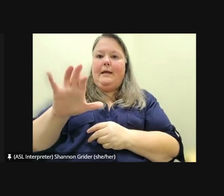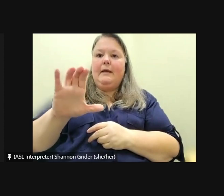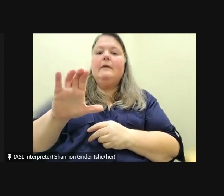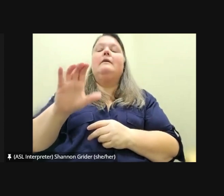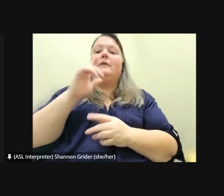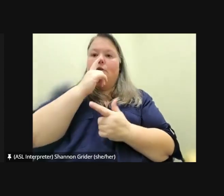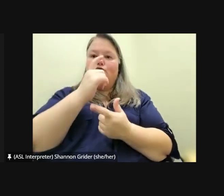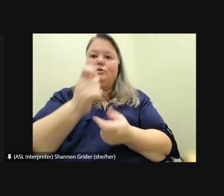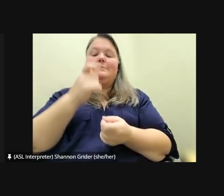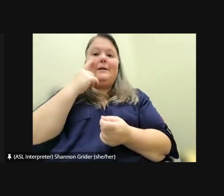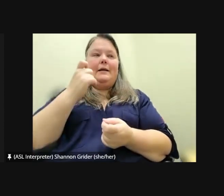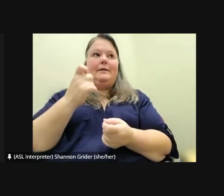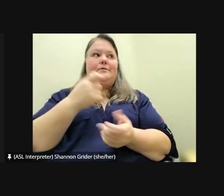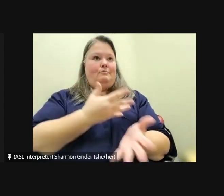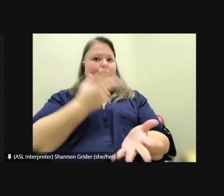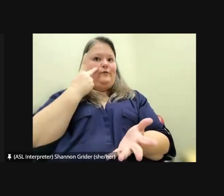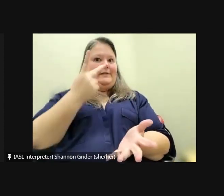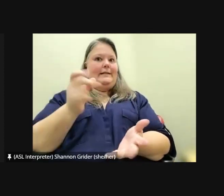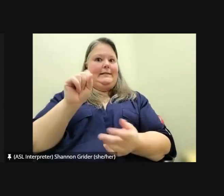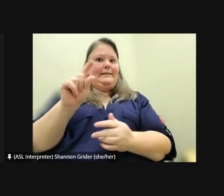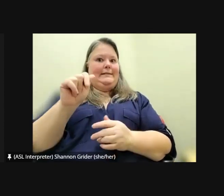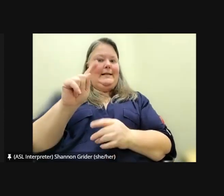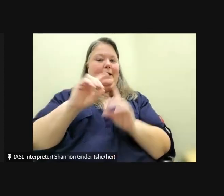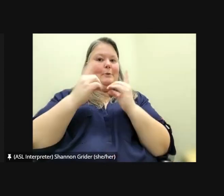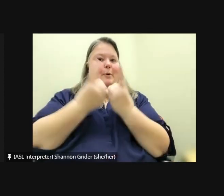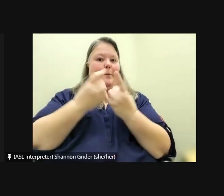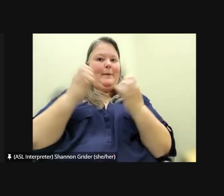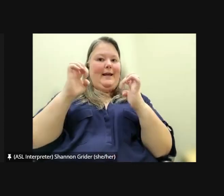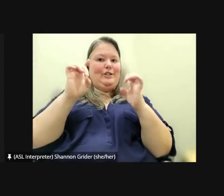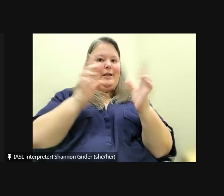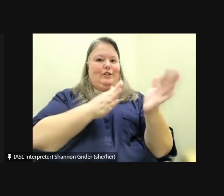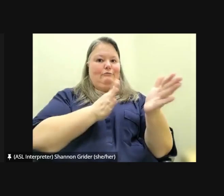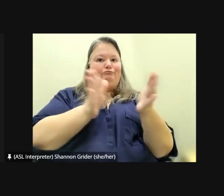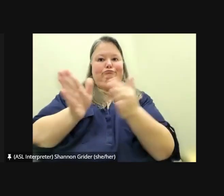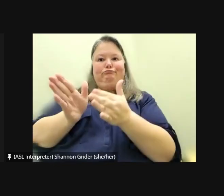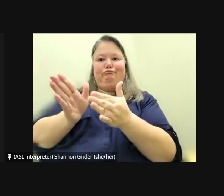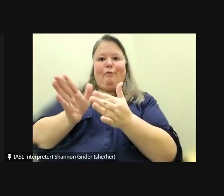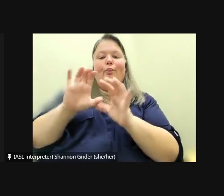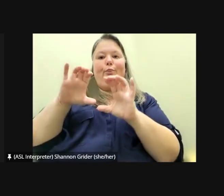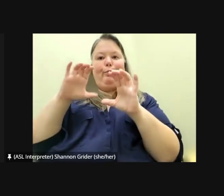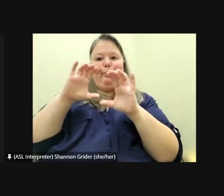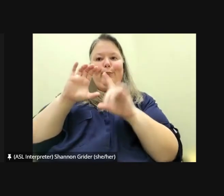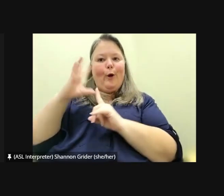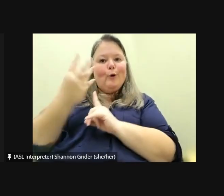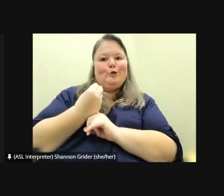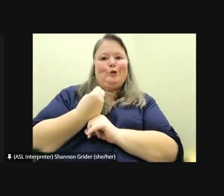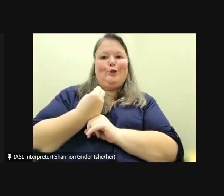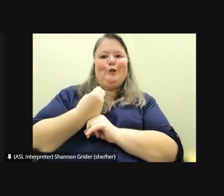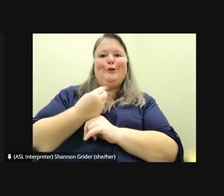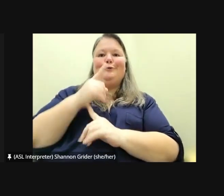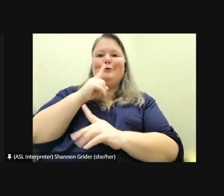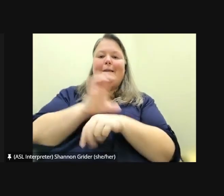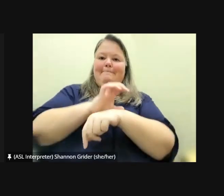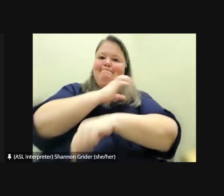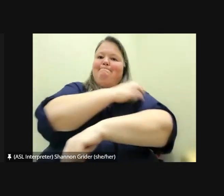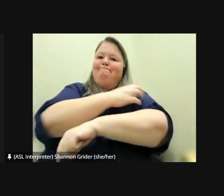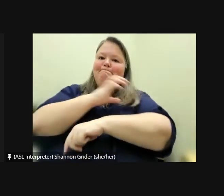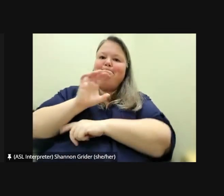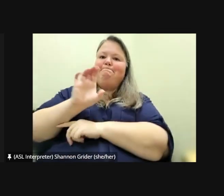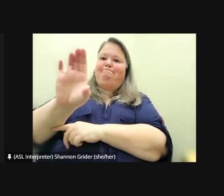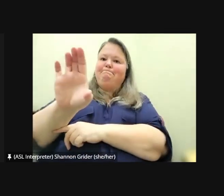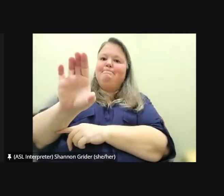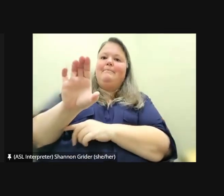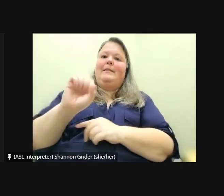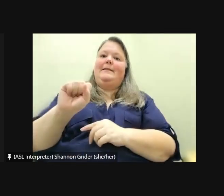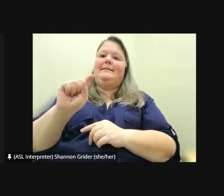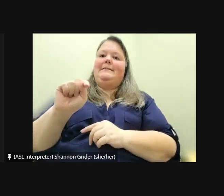Department of Education shift sort of the culture and really empower stakeholders fully to drive a policy agenda and to